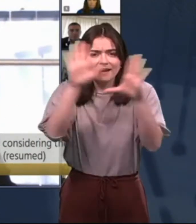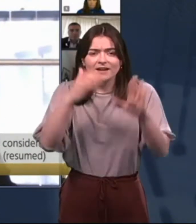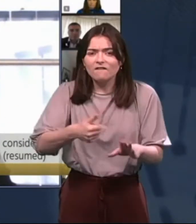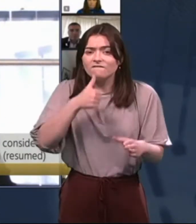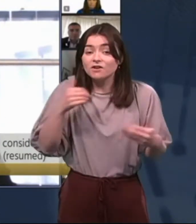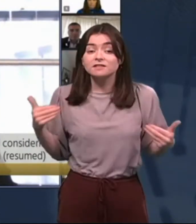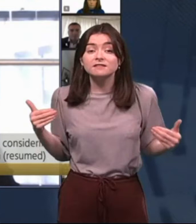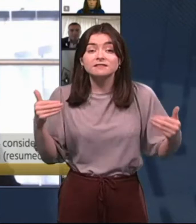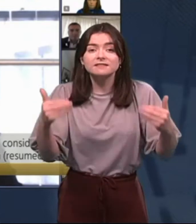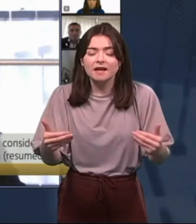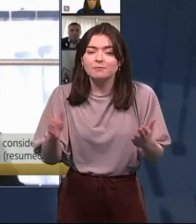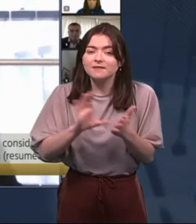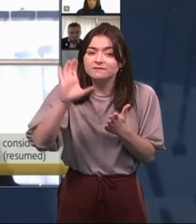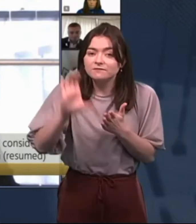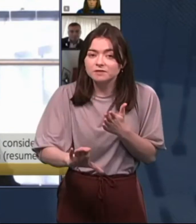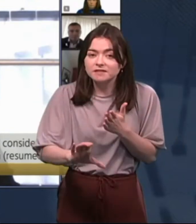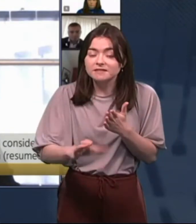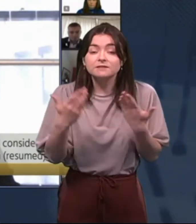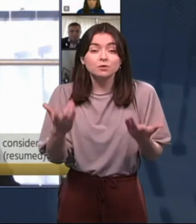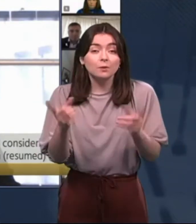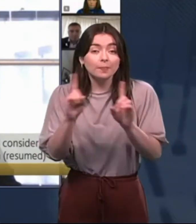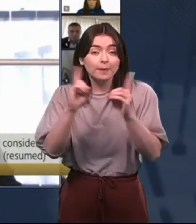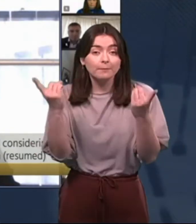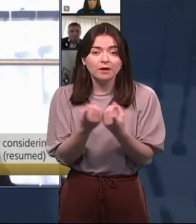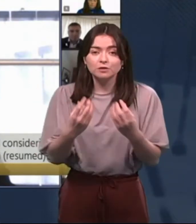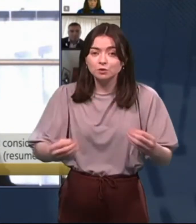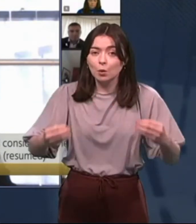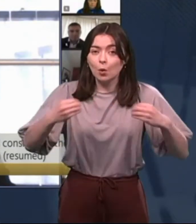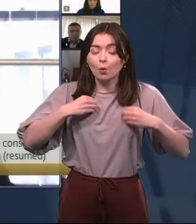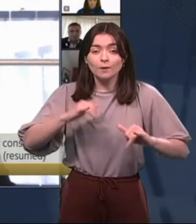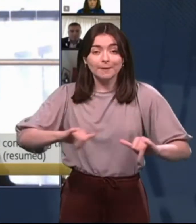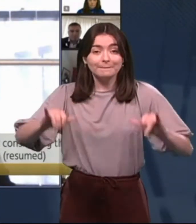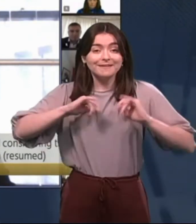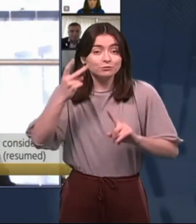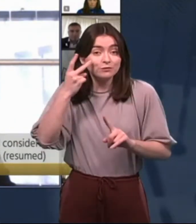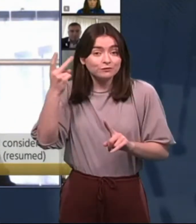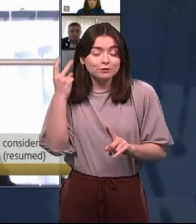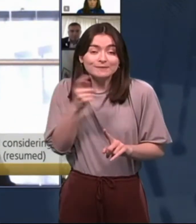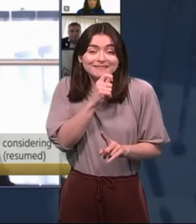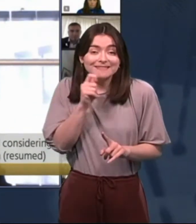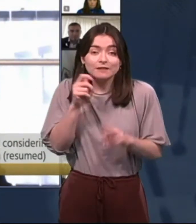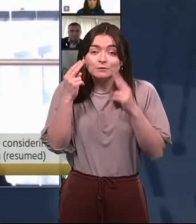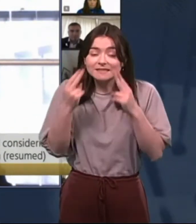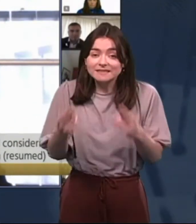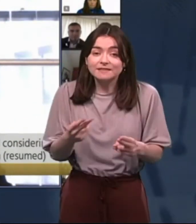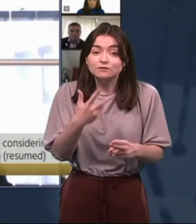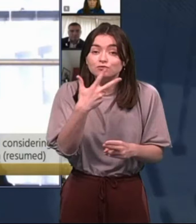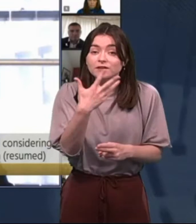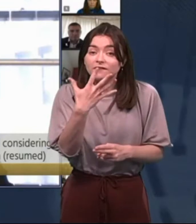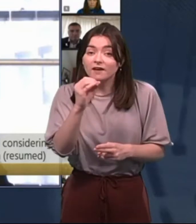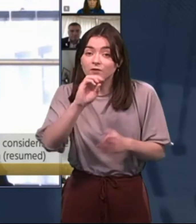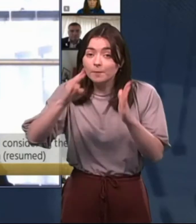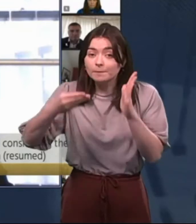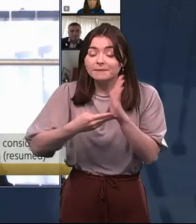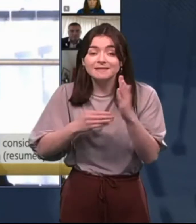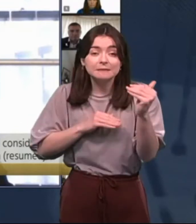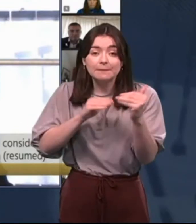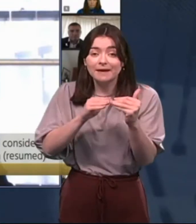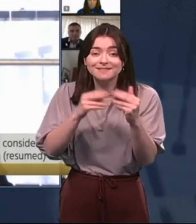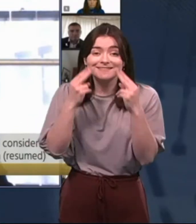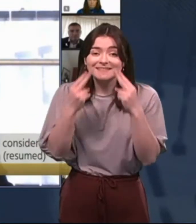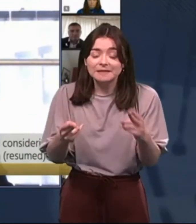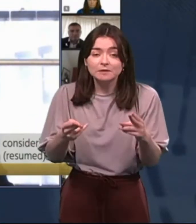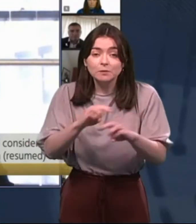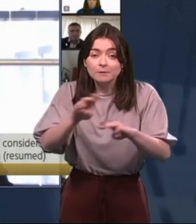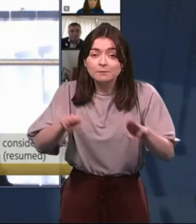funding it. So the department's own capacity review said we need 350 million to meet the unmet needs of people with disabilities in